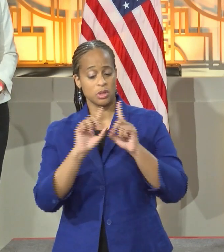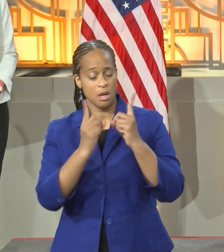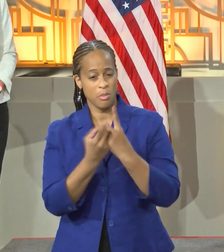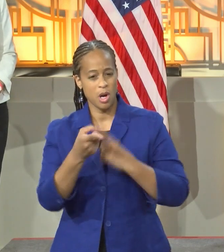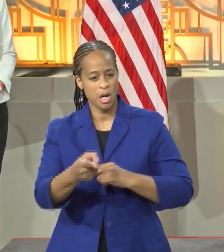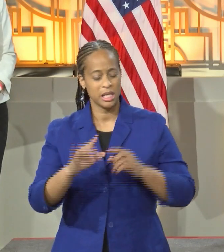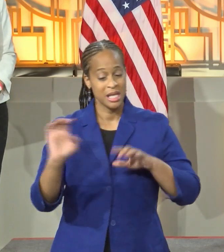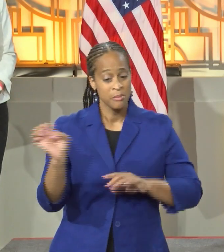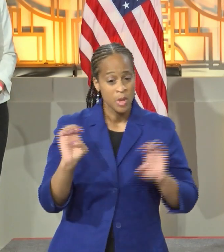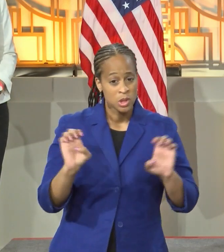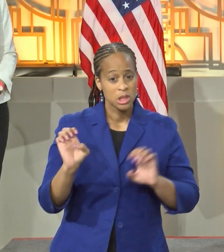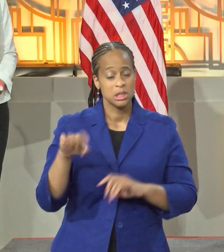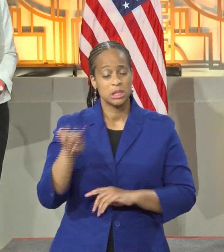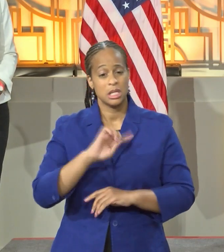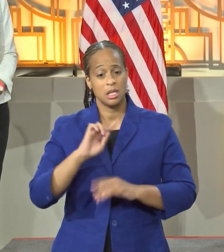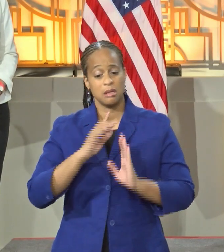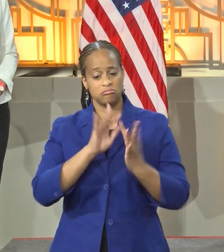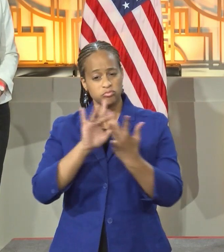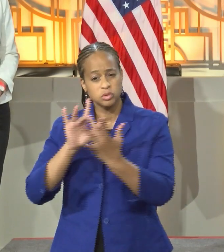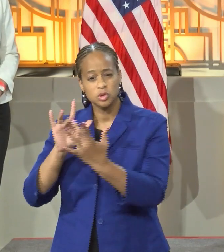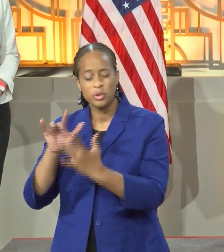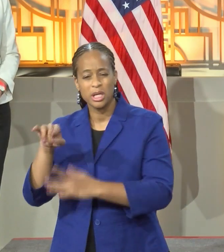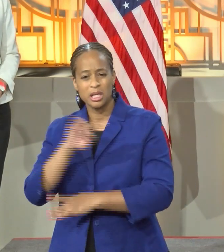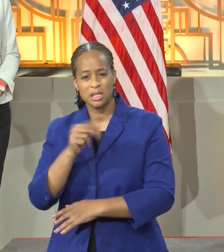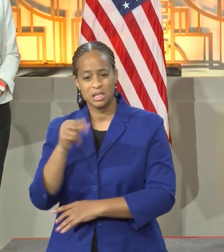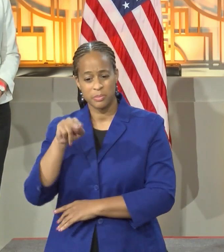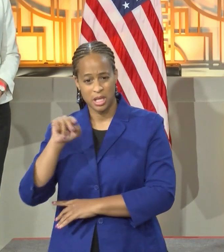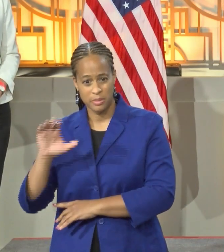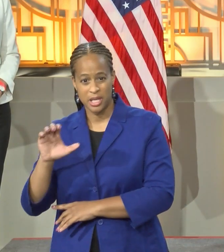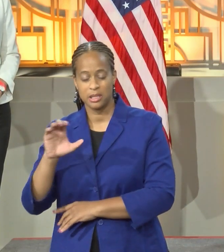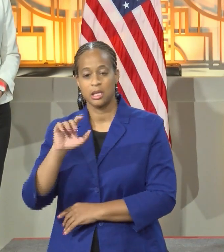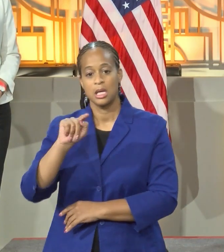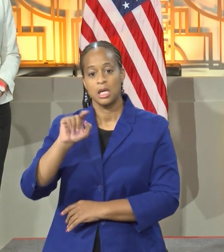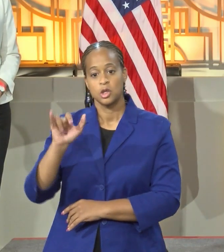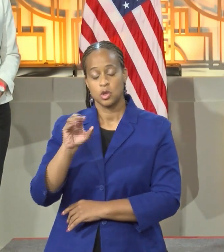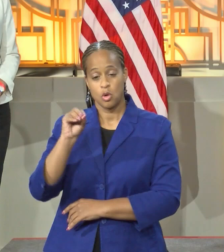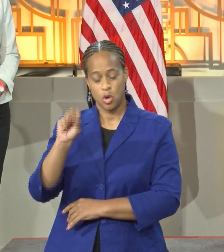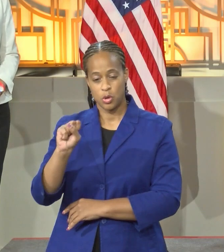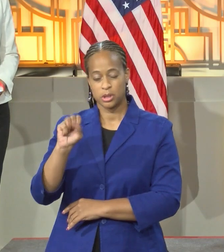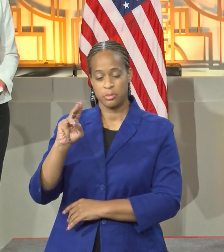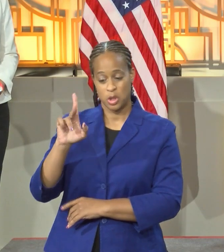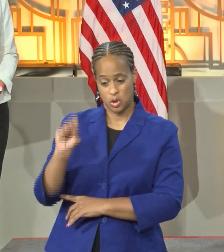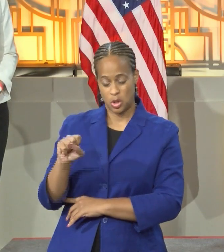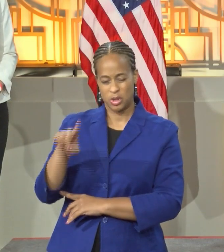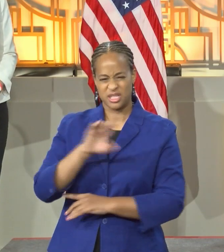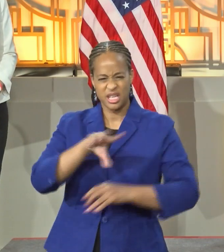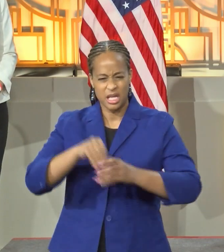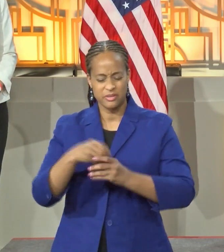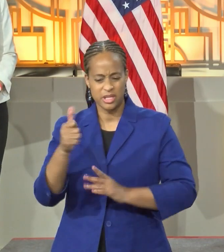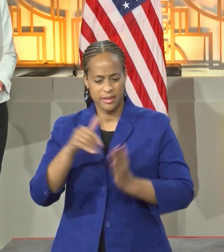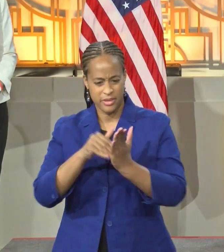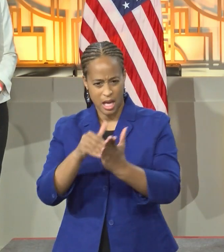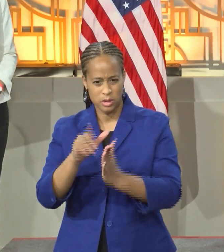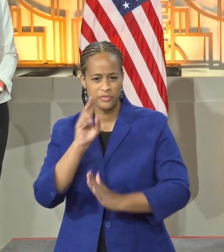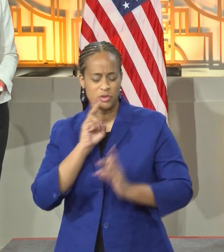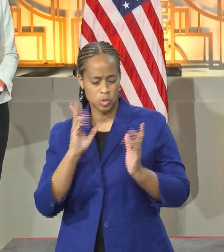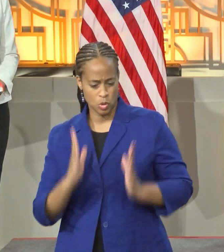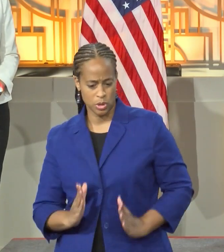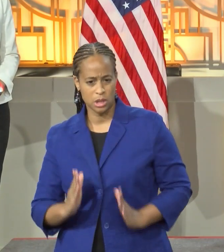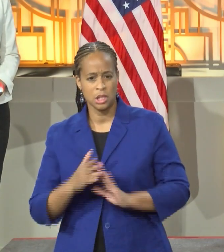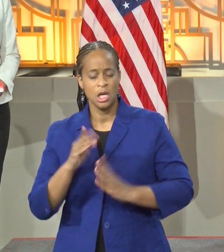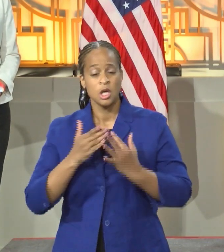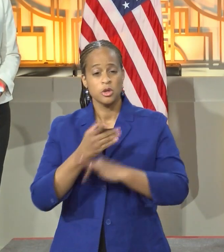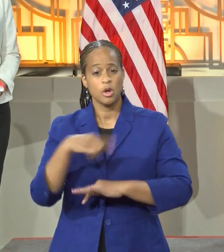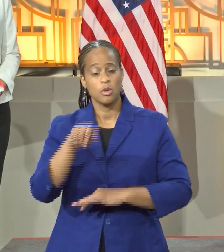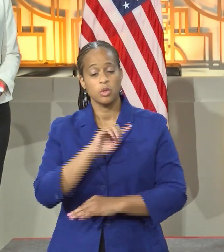emergency outreach campaign for Hispanics. Todos Juntos Mejor engaged tens of thousands of Houstonians through